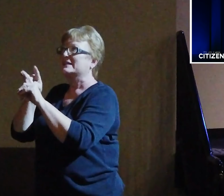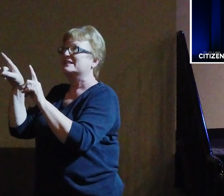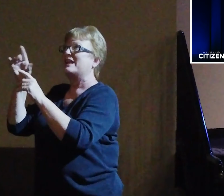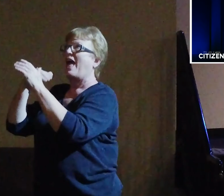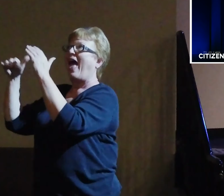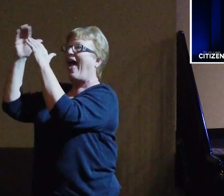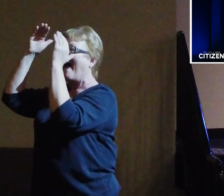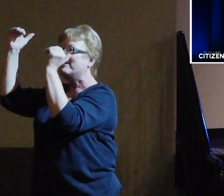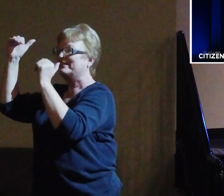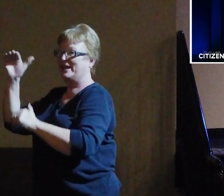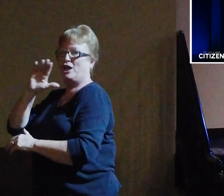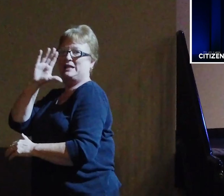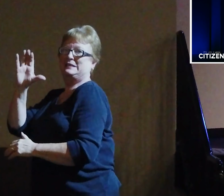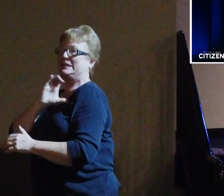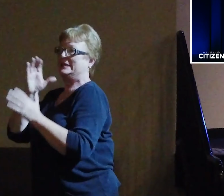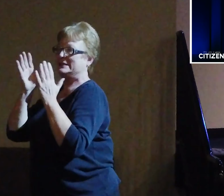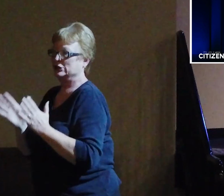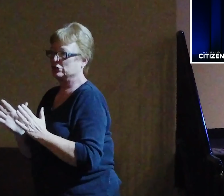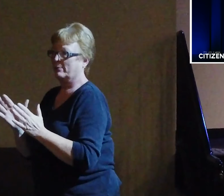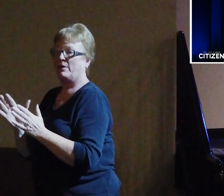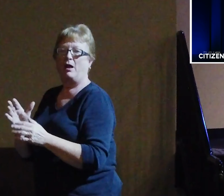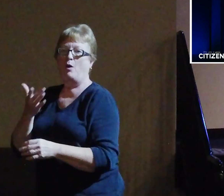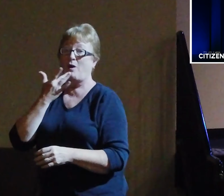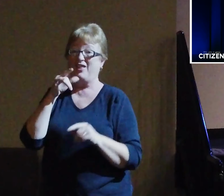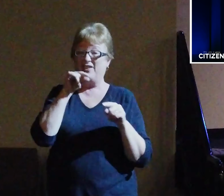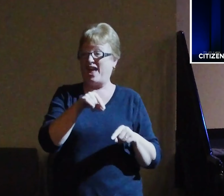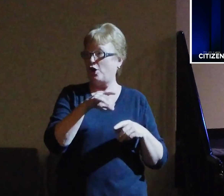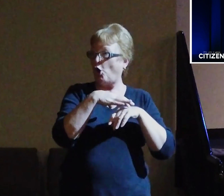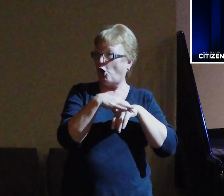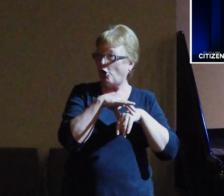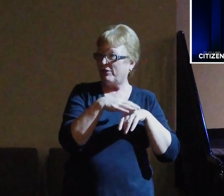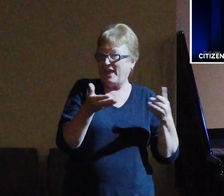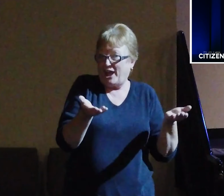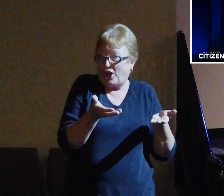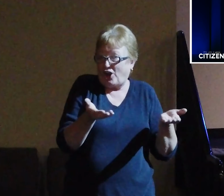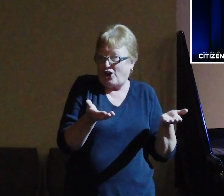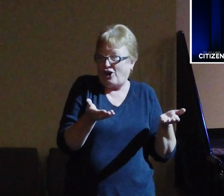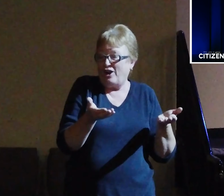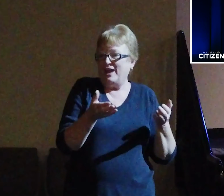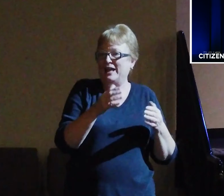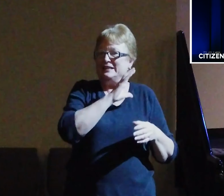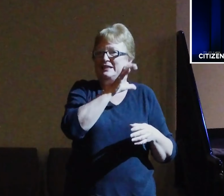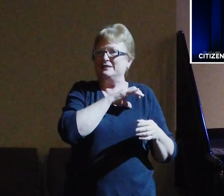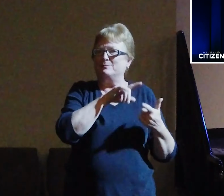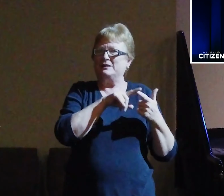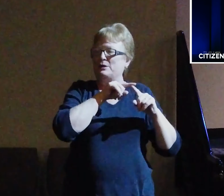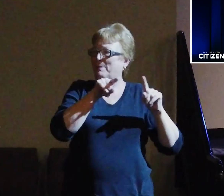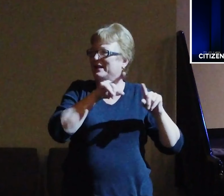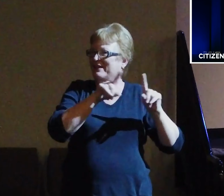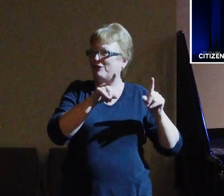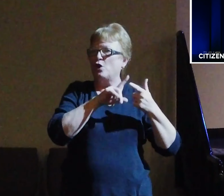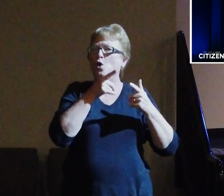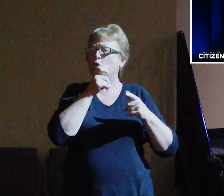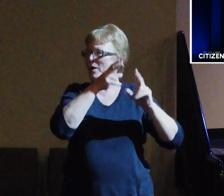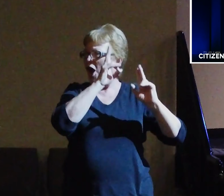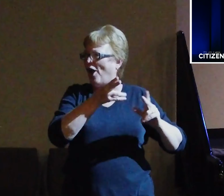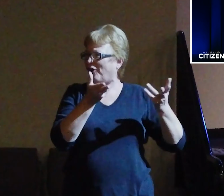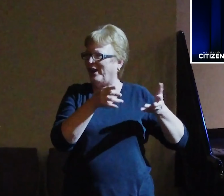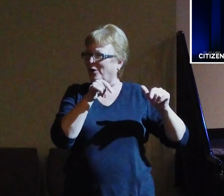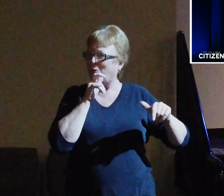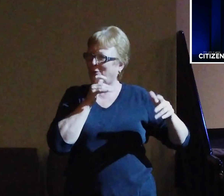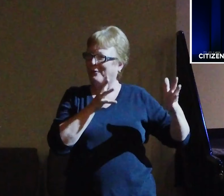our earthly citizenship seems more of a loose affiliation or a geographical kinship. So what